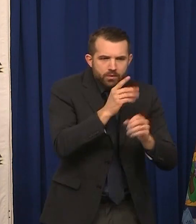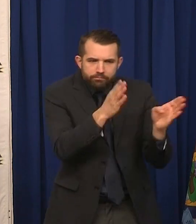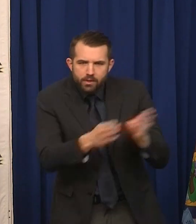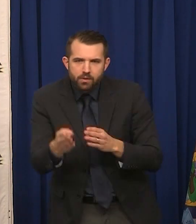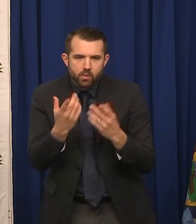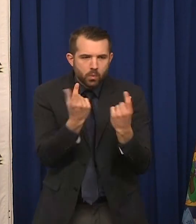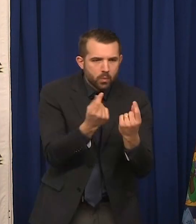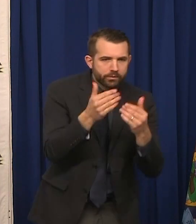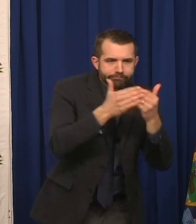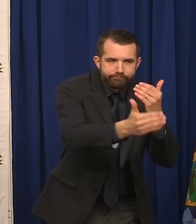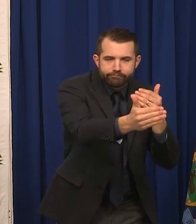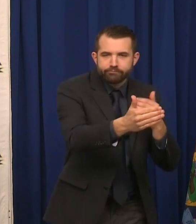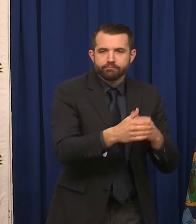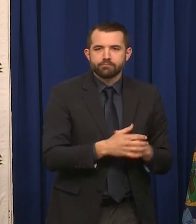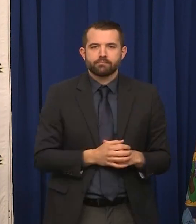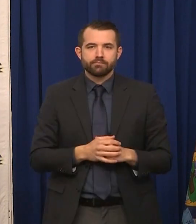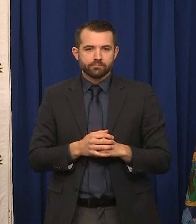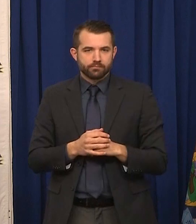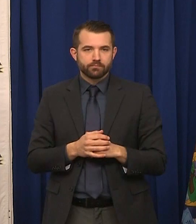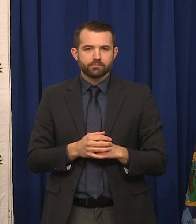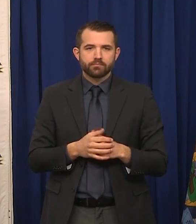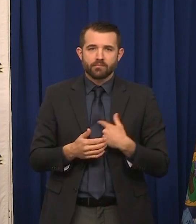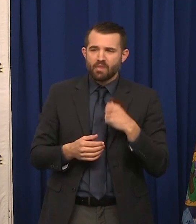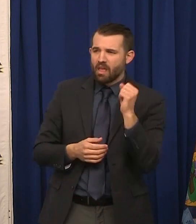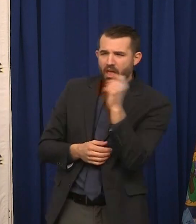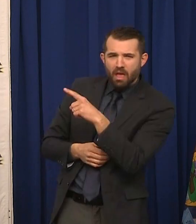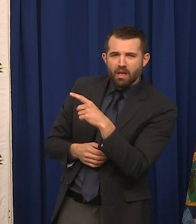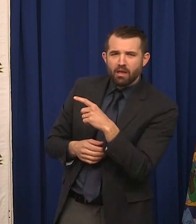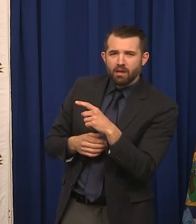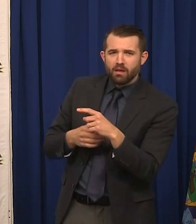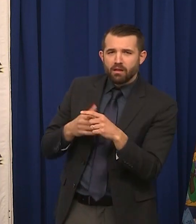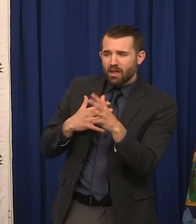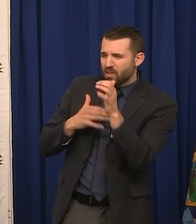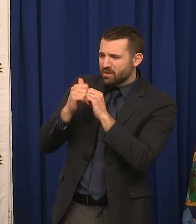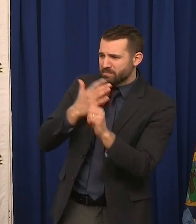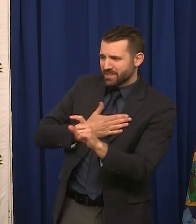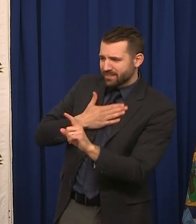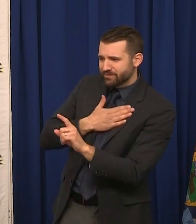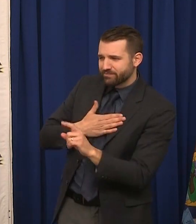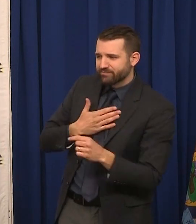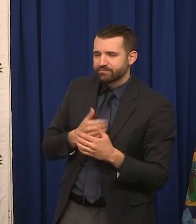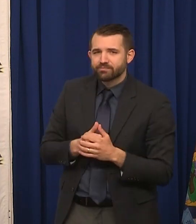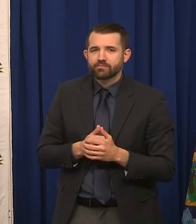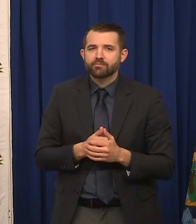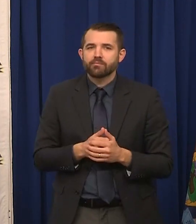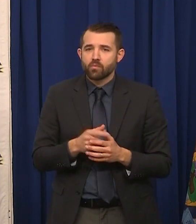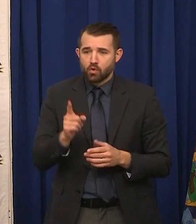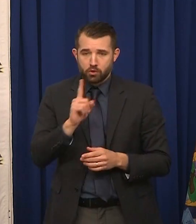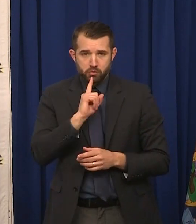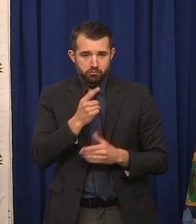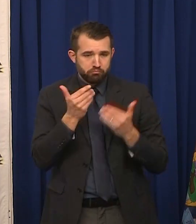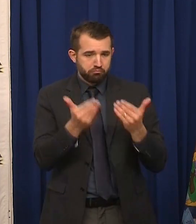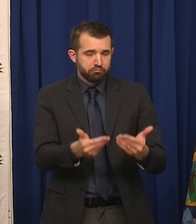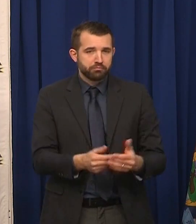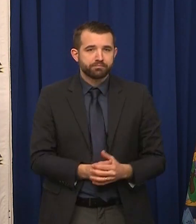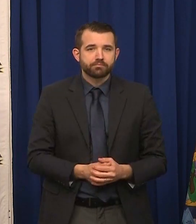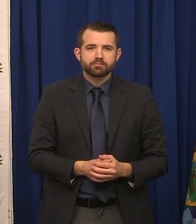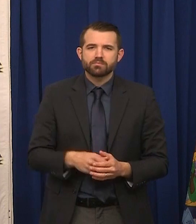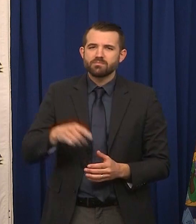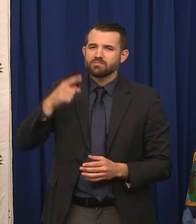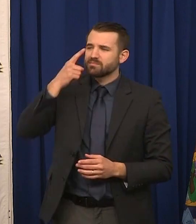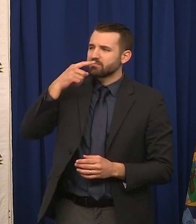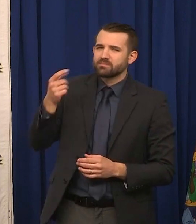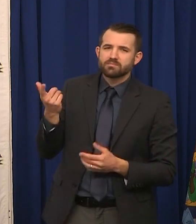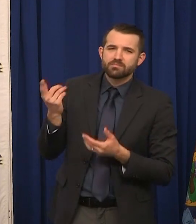I may, with a follow on Sure. a separate matter, if you don't mind. Go ahead. One, can you just address